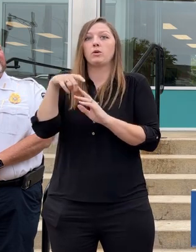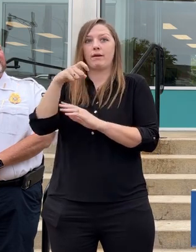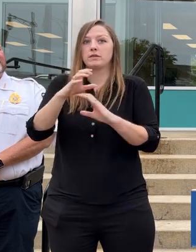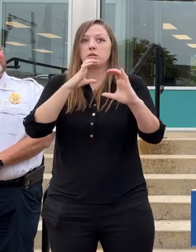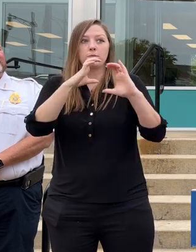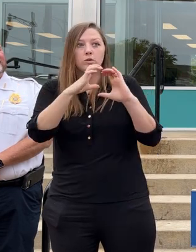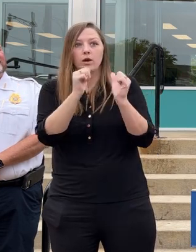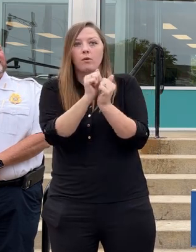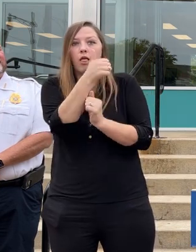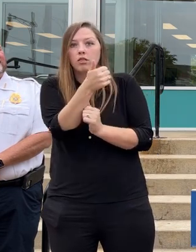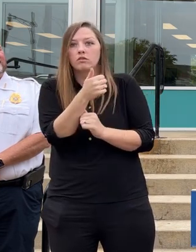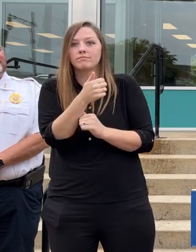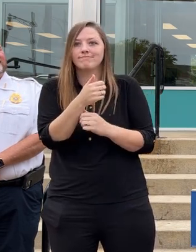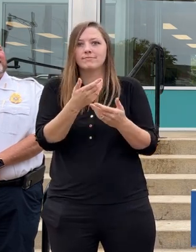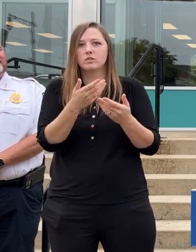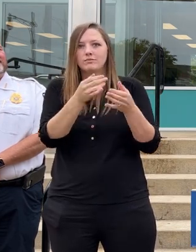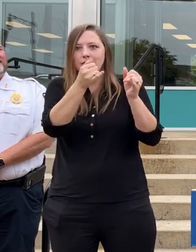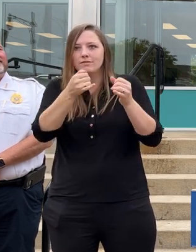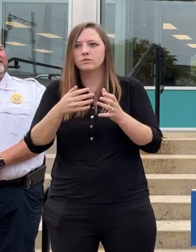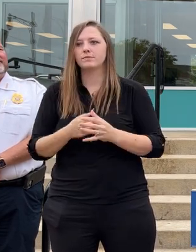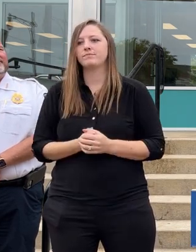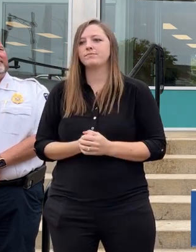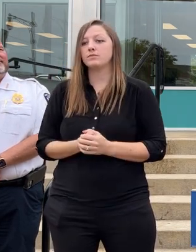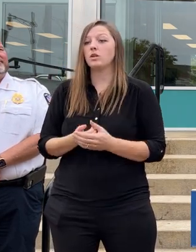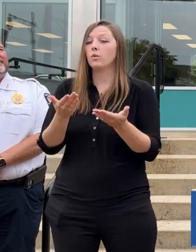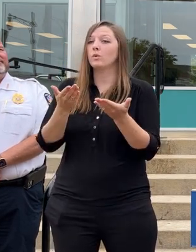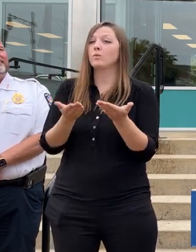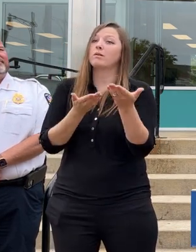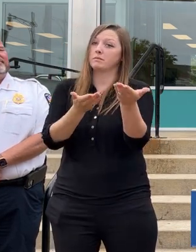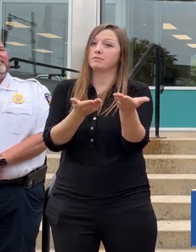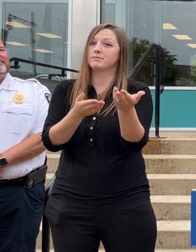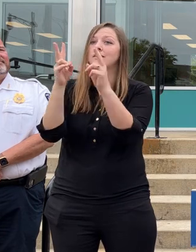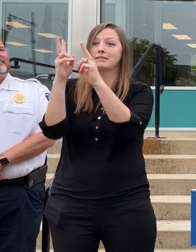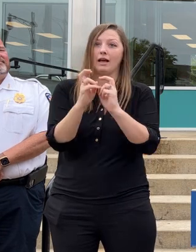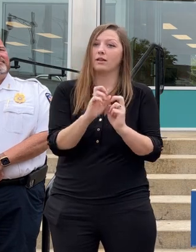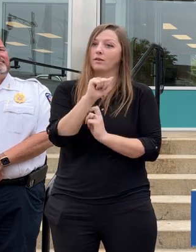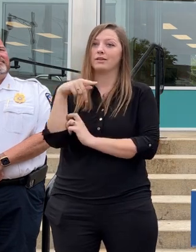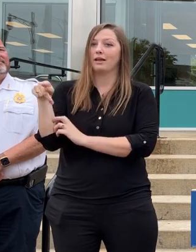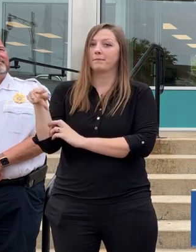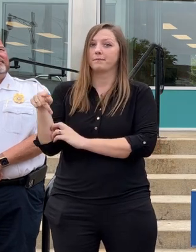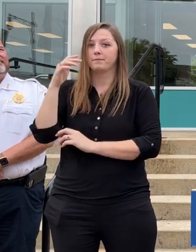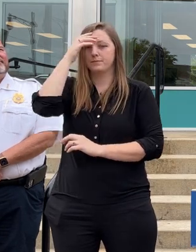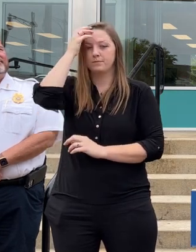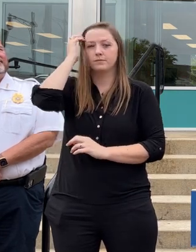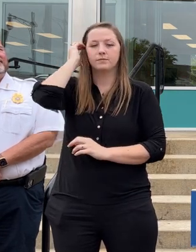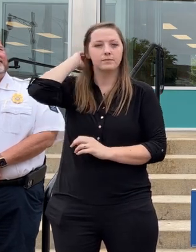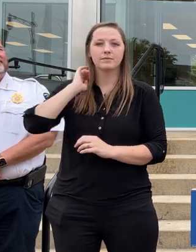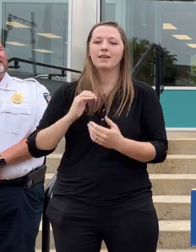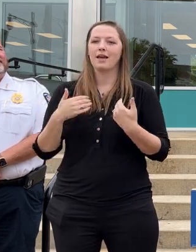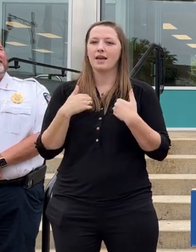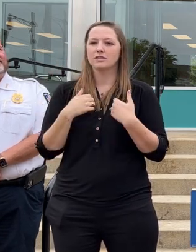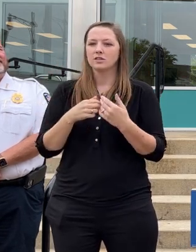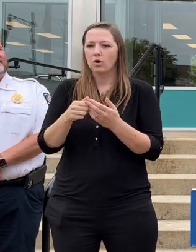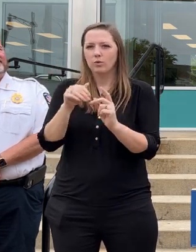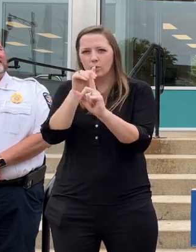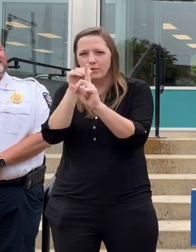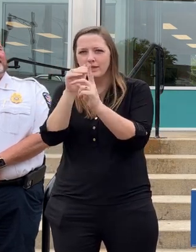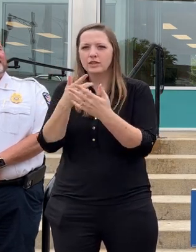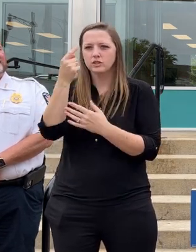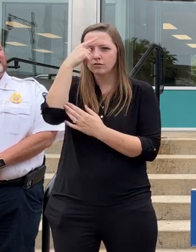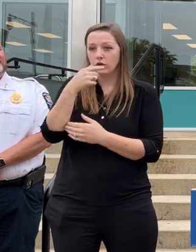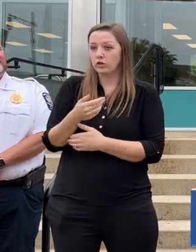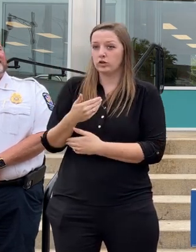other individuals. So we always recommend that you download the Ready Erie app. It also has push notifications to you of the latest